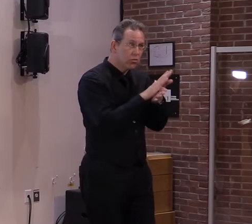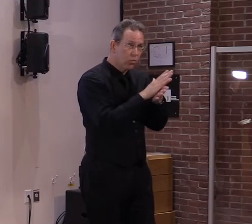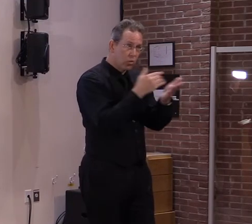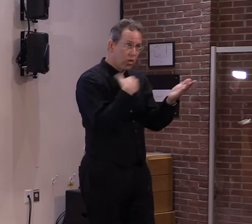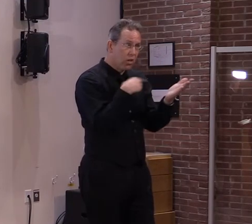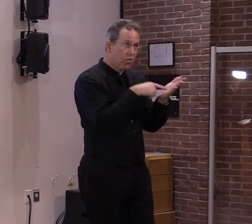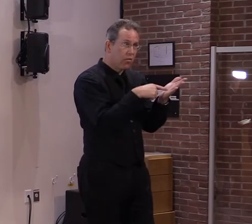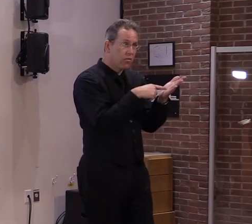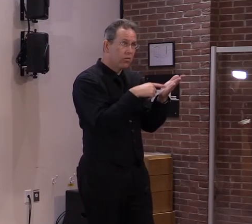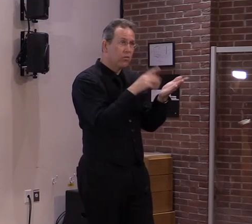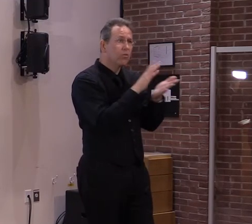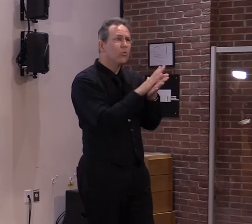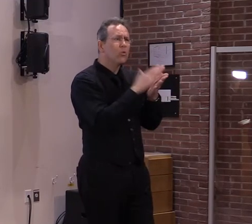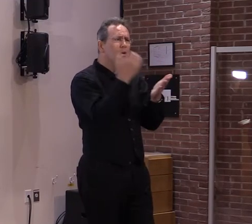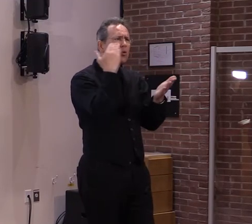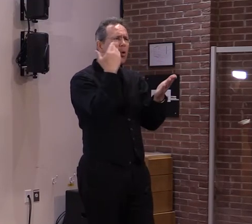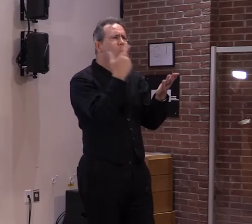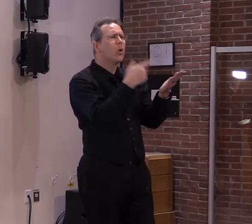Yeah, that.